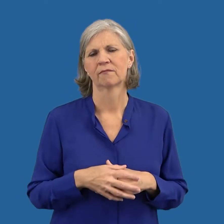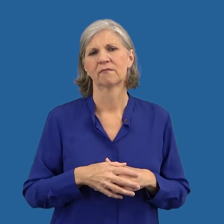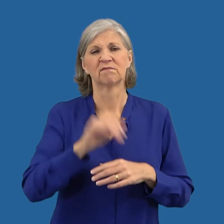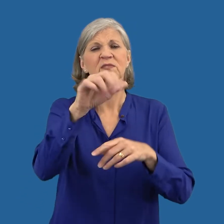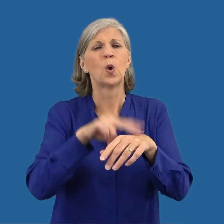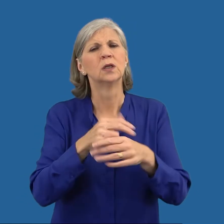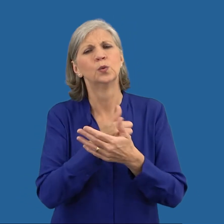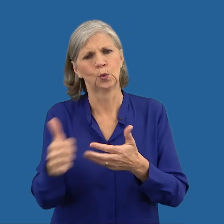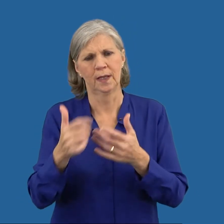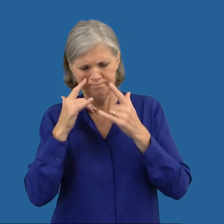Diagnosis.